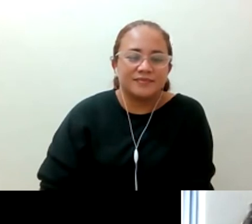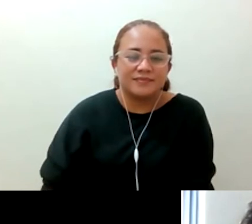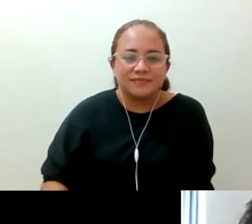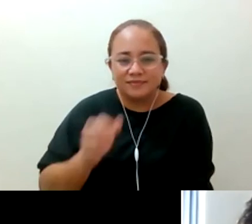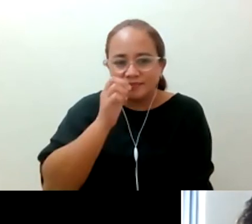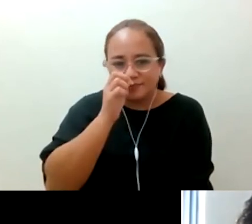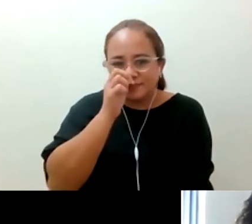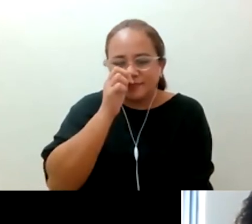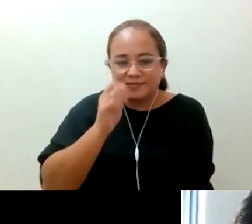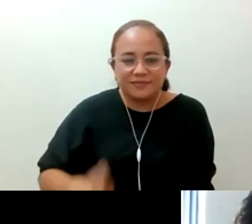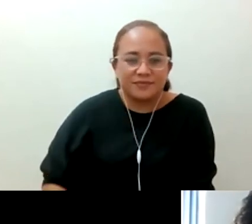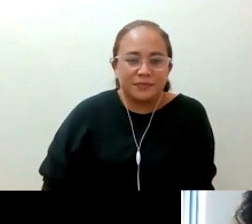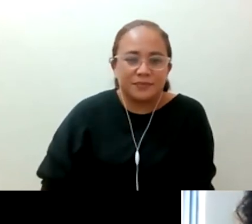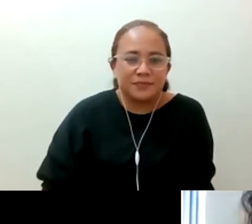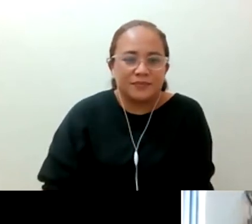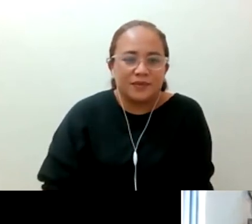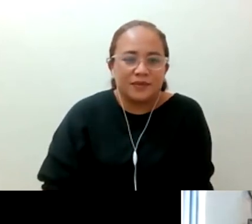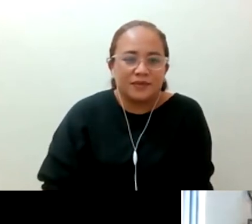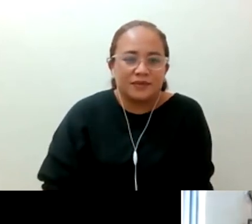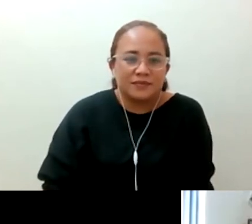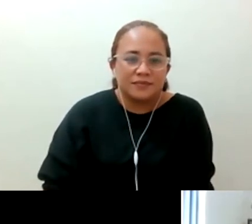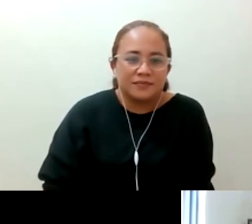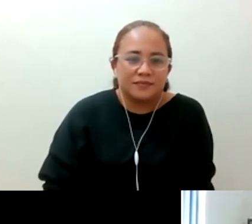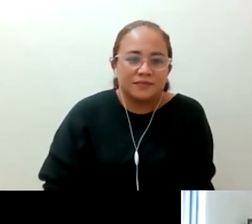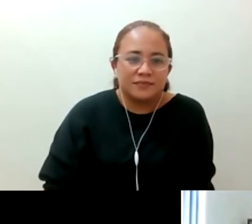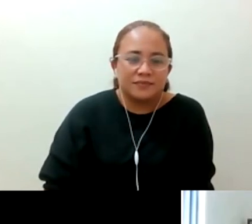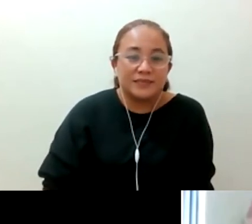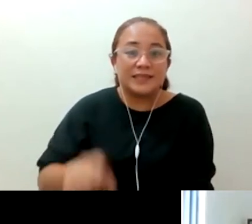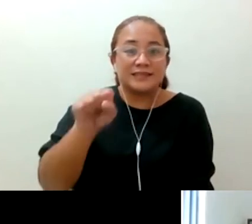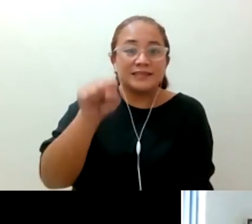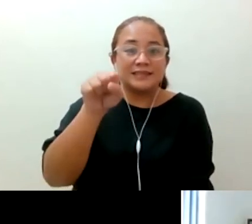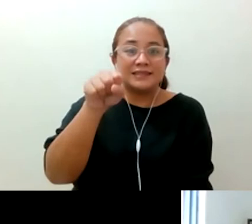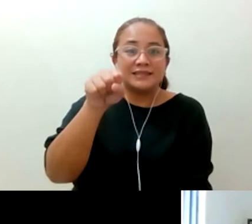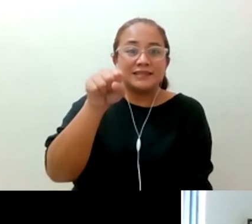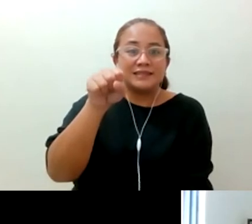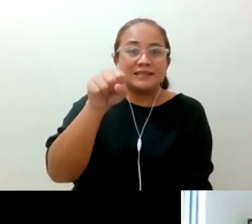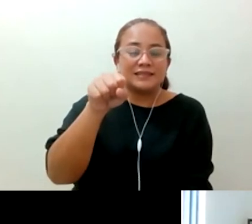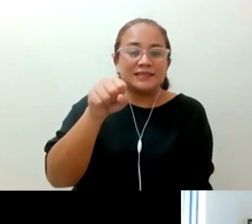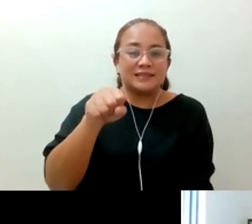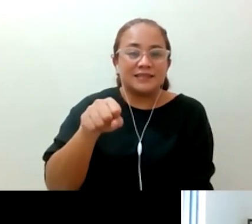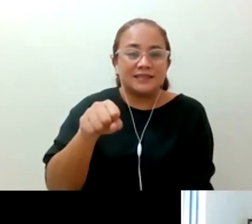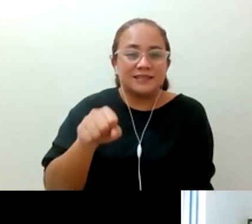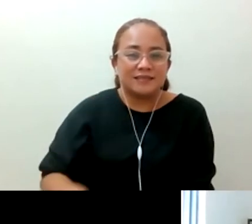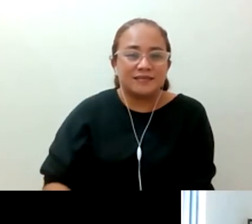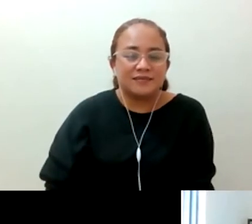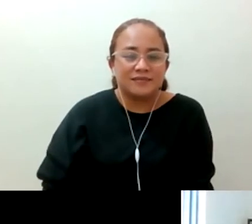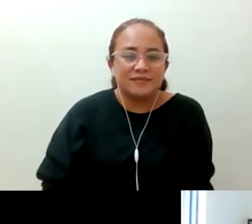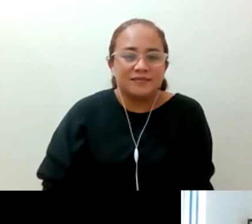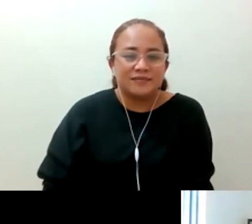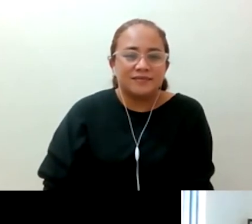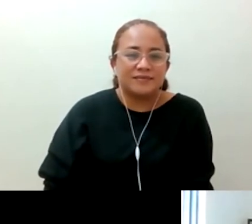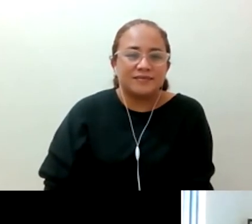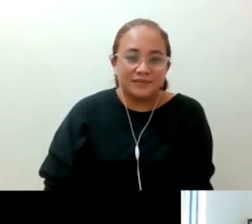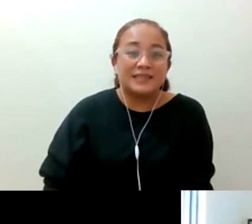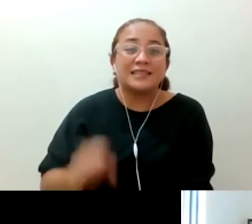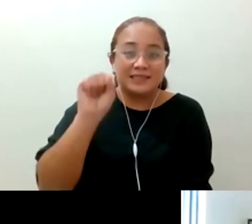we're reversing it, it really helps. Yeah. Here is, the impossible ones.